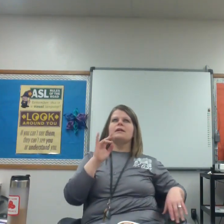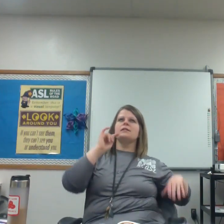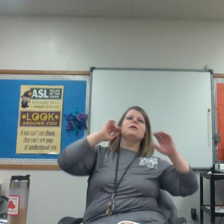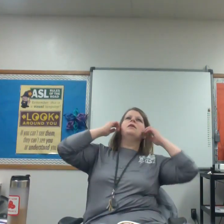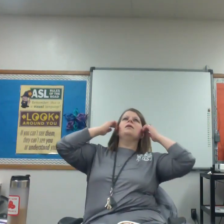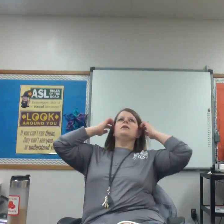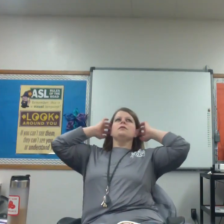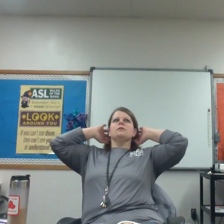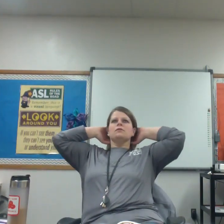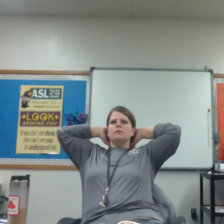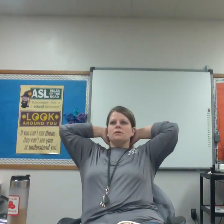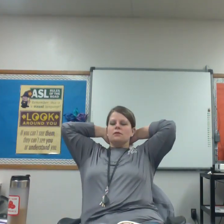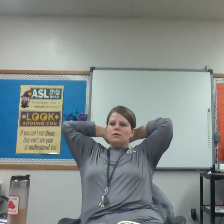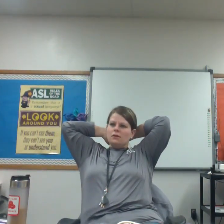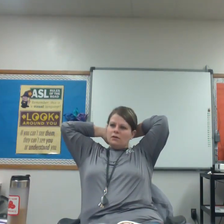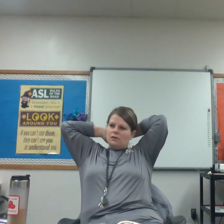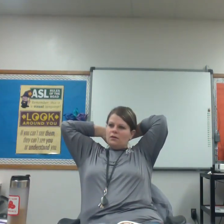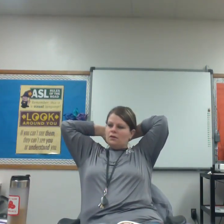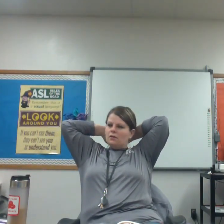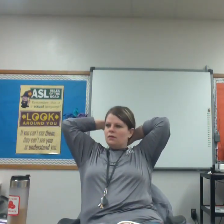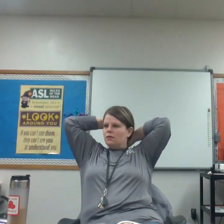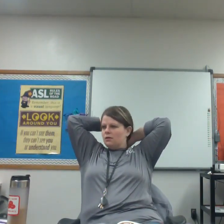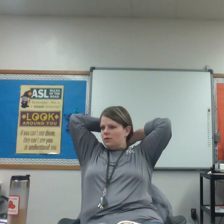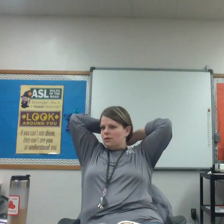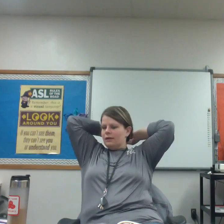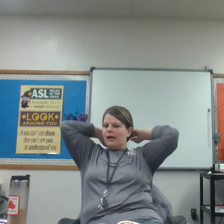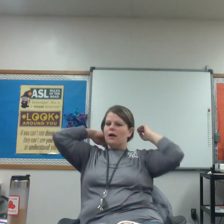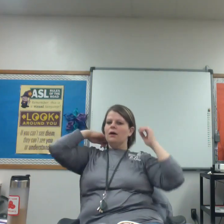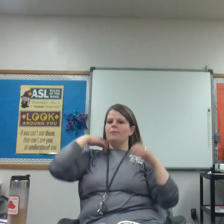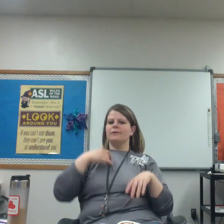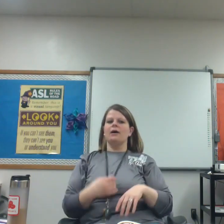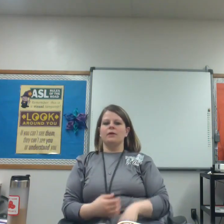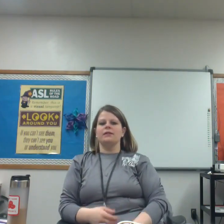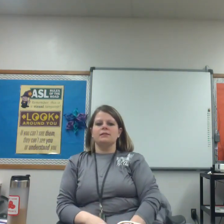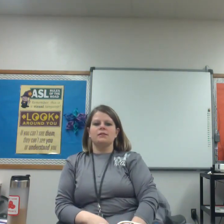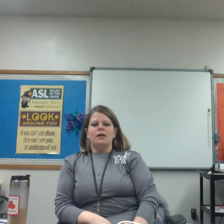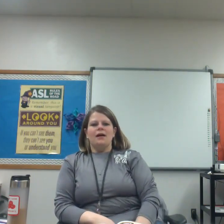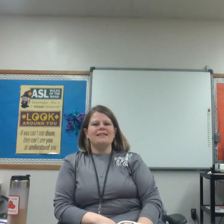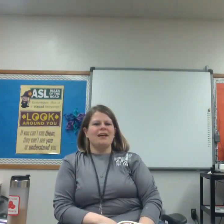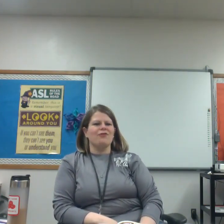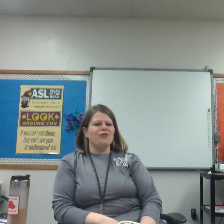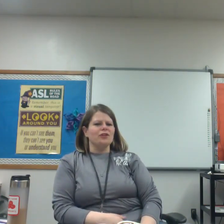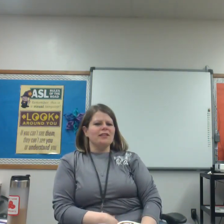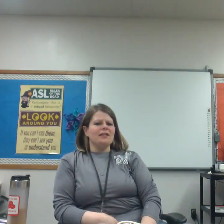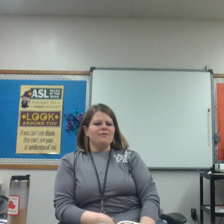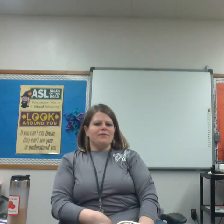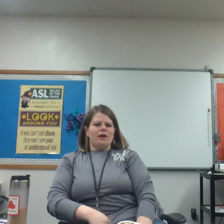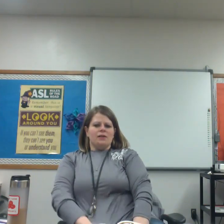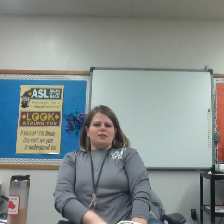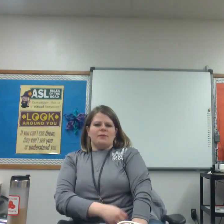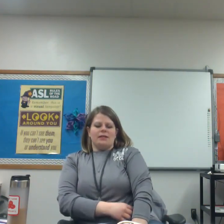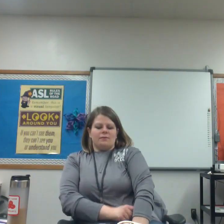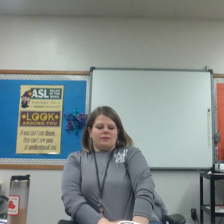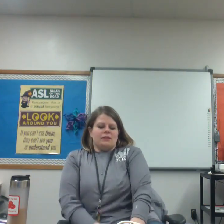RIT. Probably Rochester. Isn't there Rochester in New York? Yeah. Yeah. But that one is, it's not a fully deaf college, but